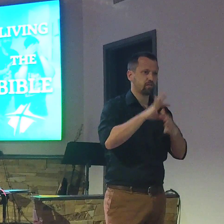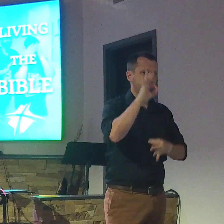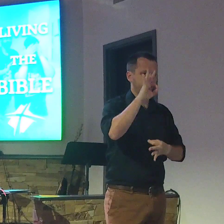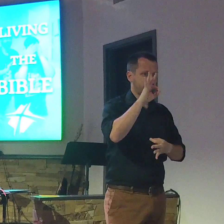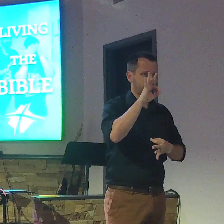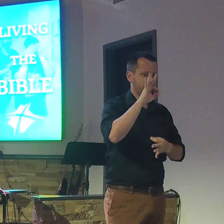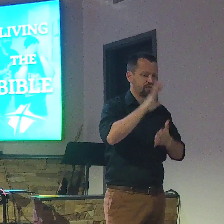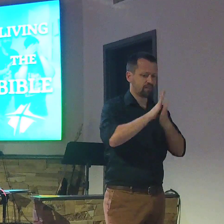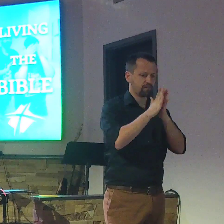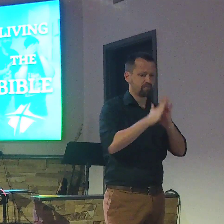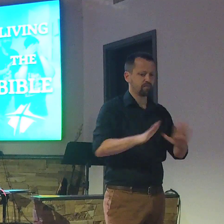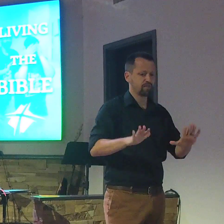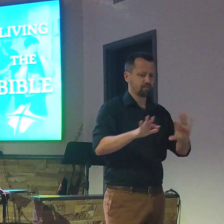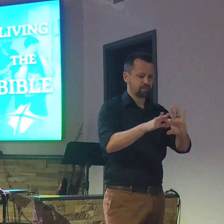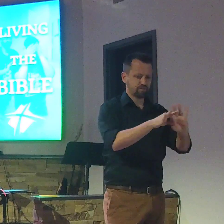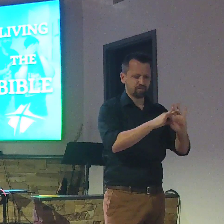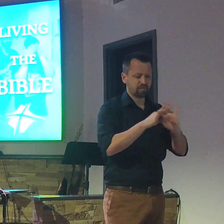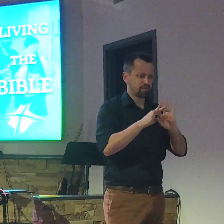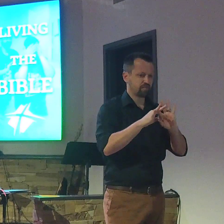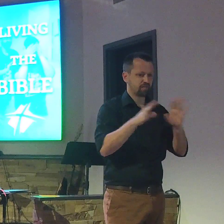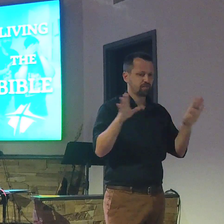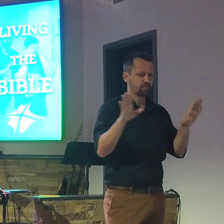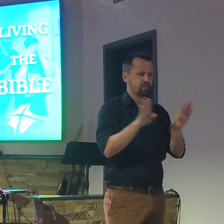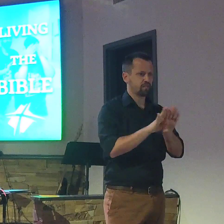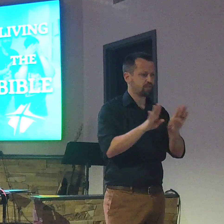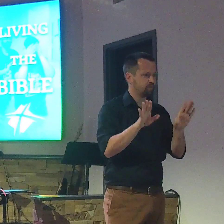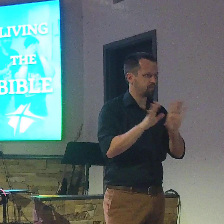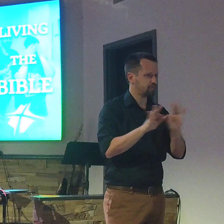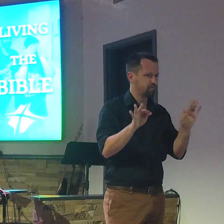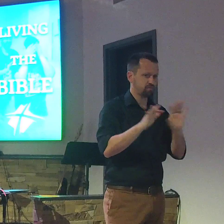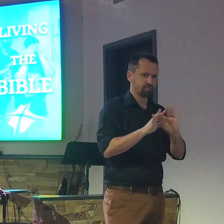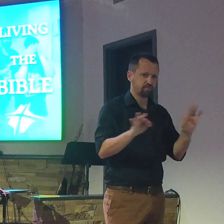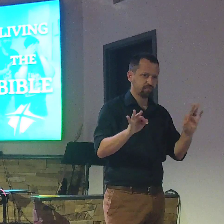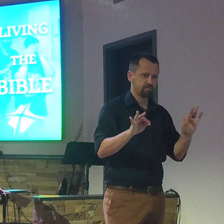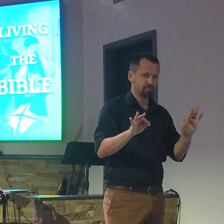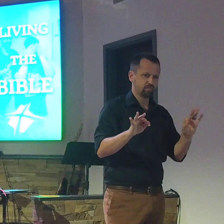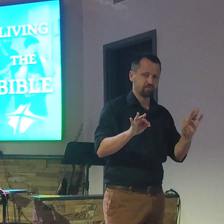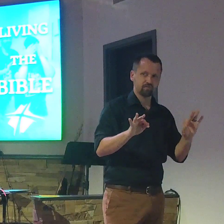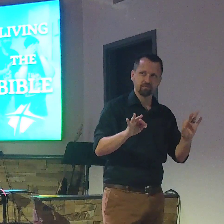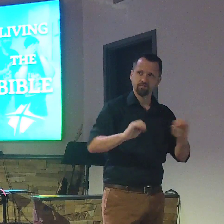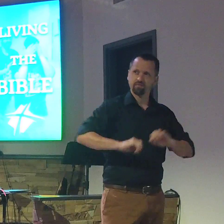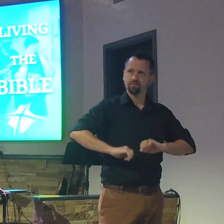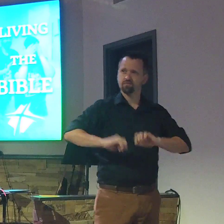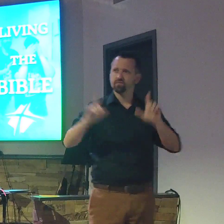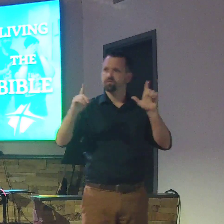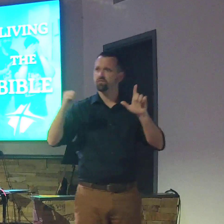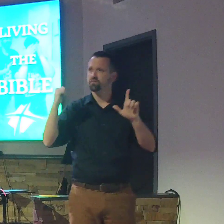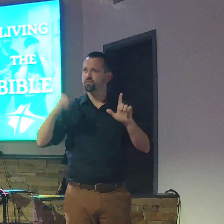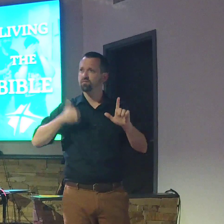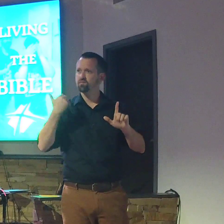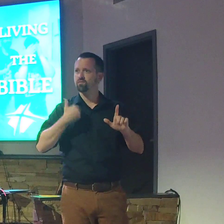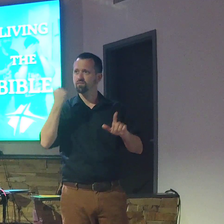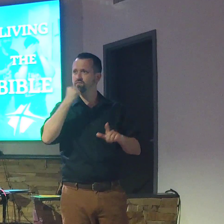Amen. I'm going to close with this illustration on the screen. It's a picture of a young